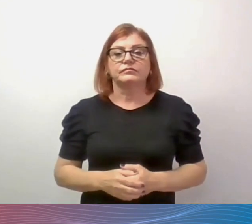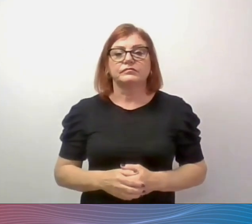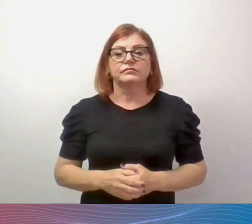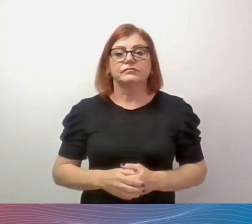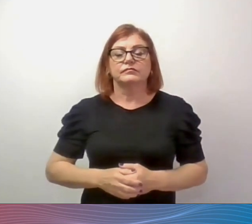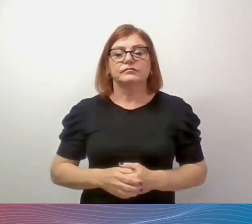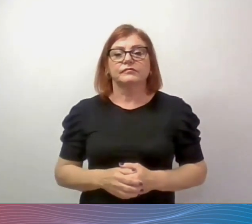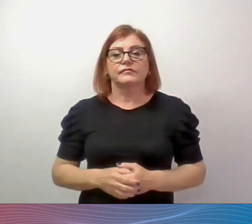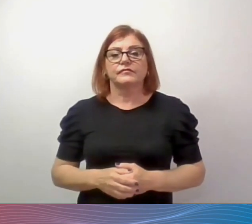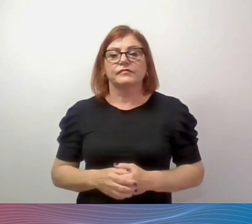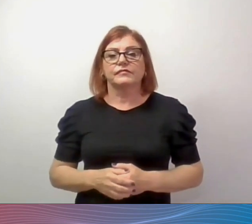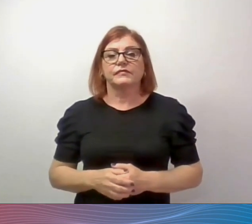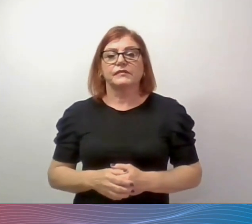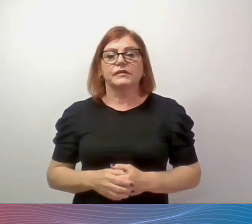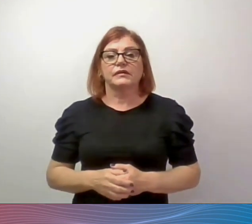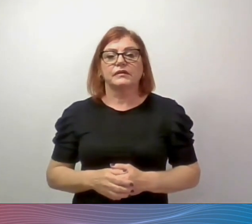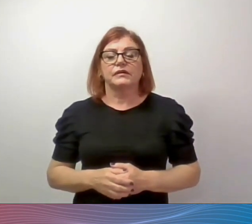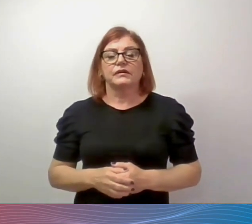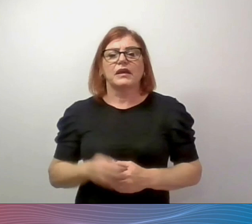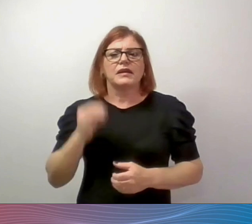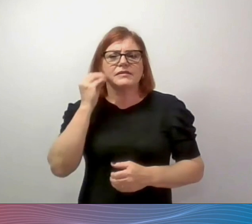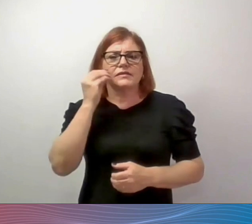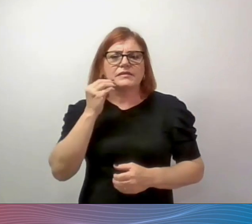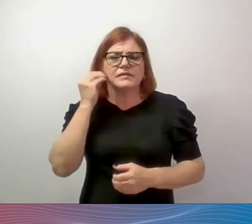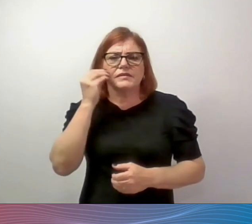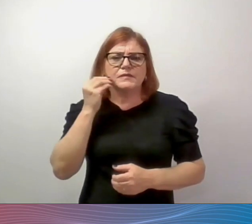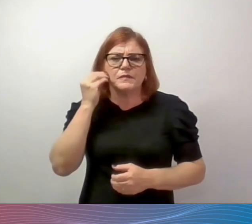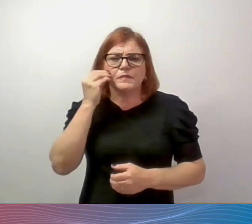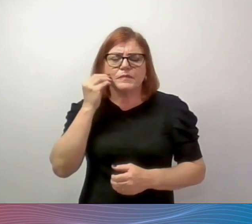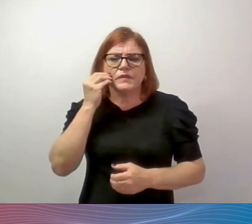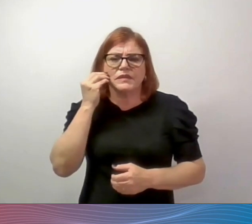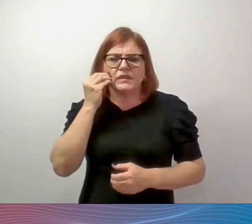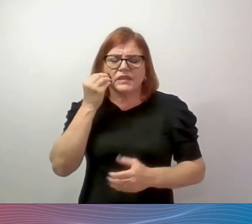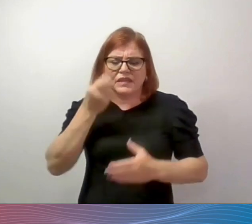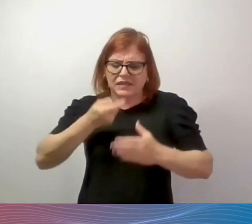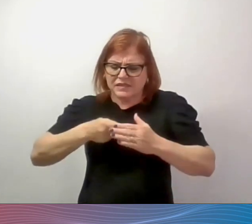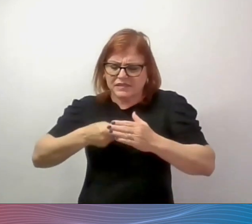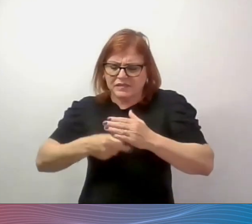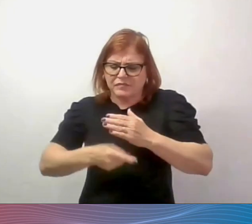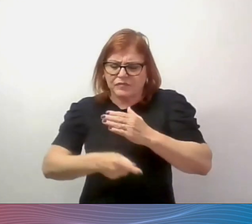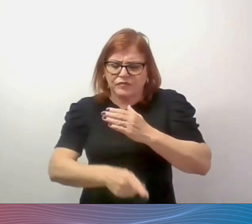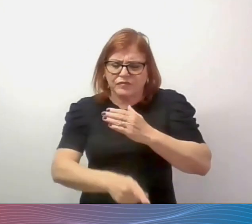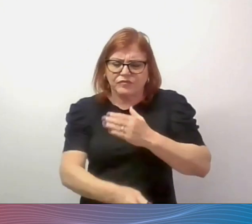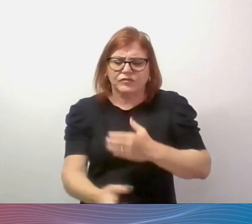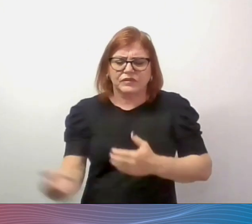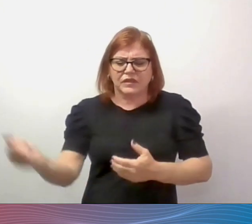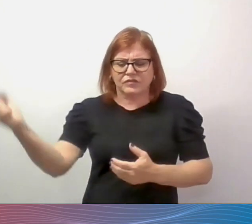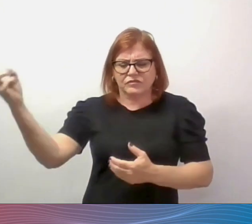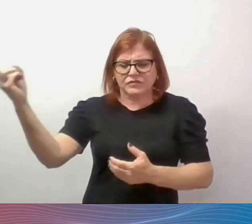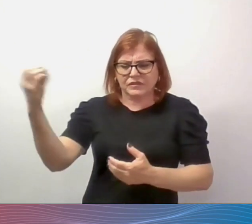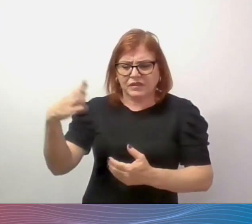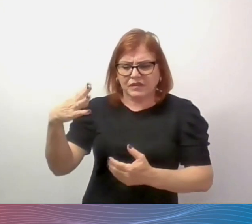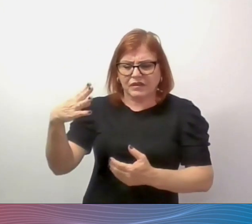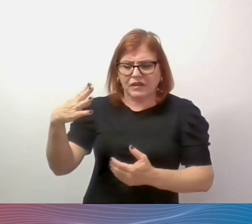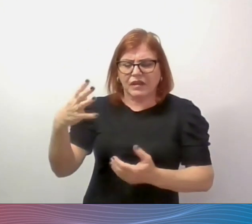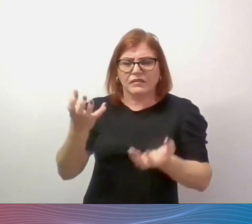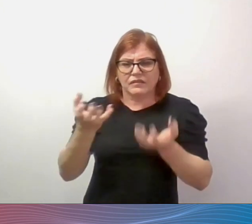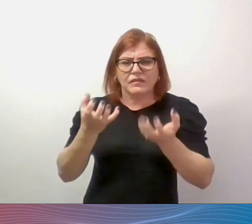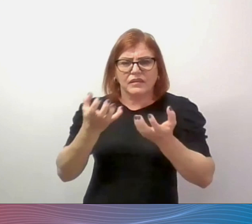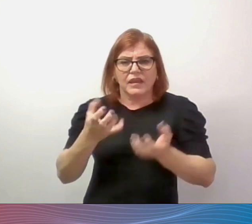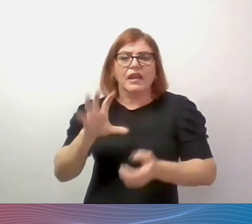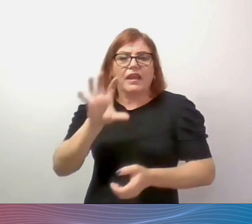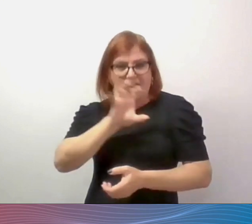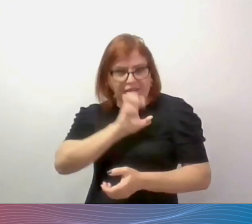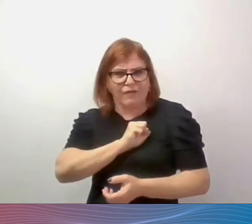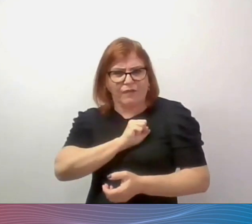esse amor de Deus na profundidade da graça? But in other words, who wants to have experiences with this love of God